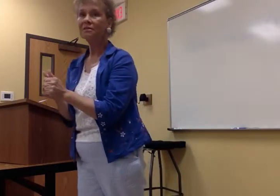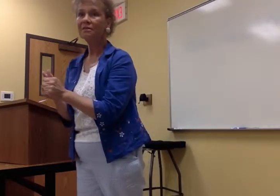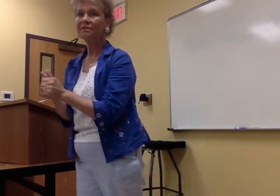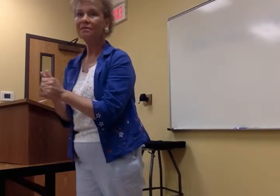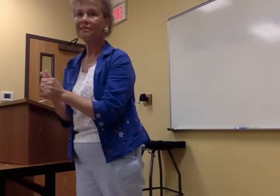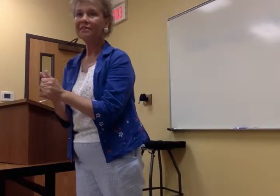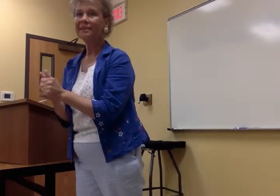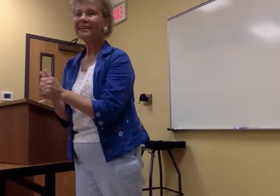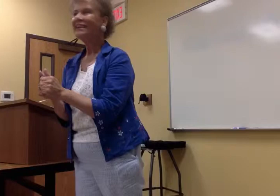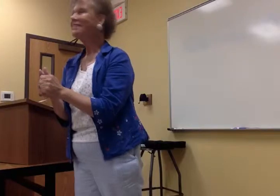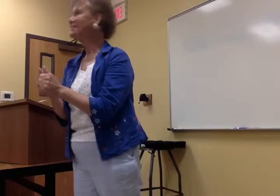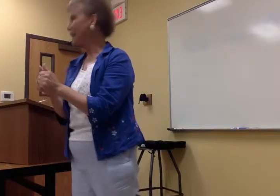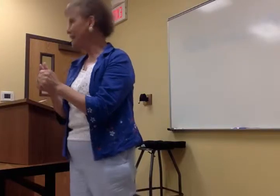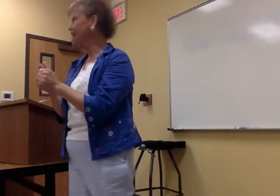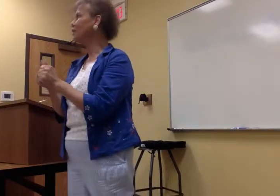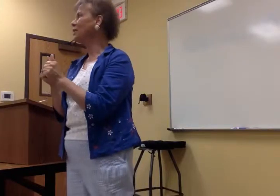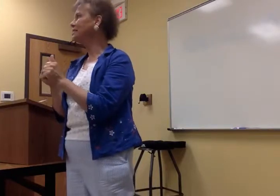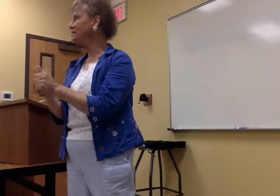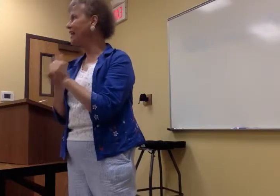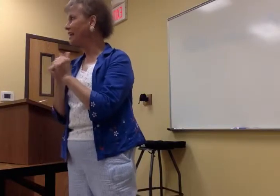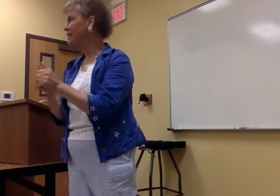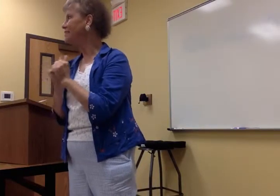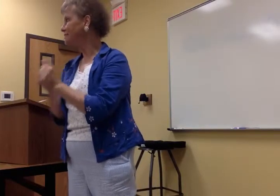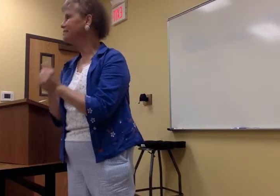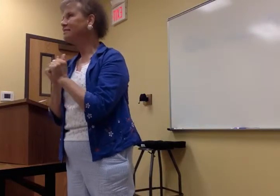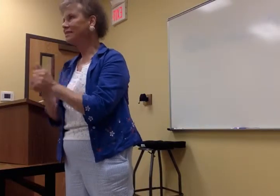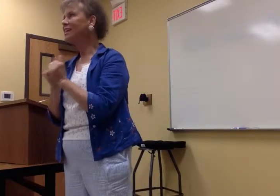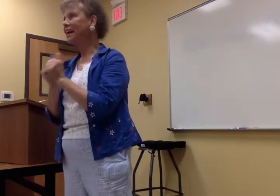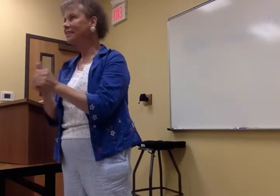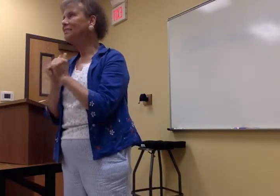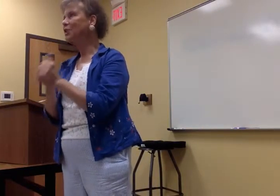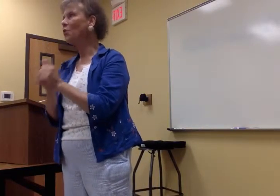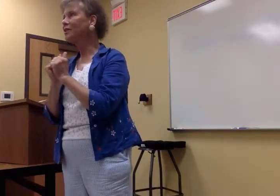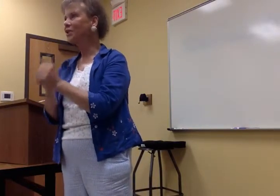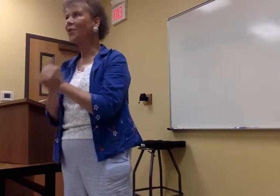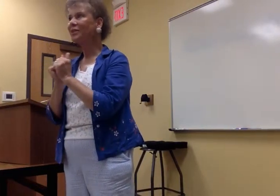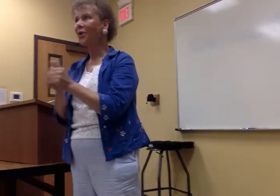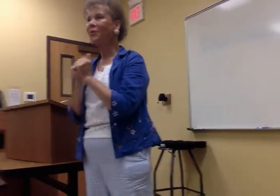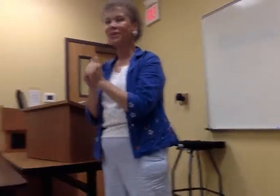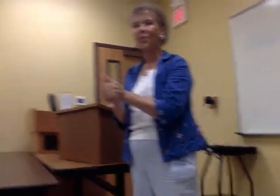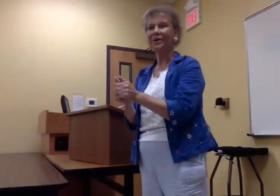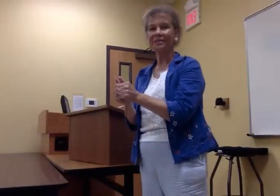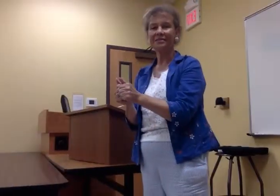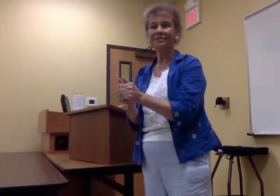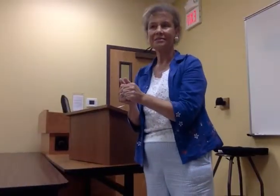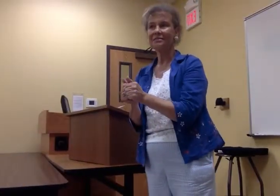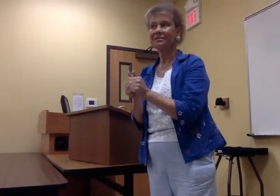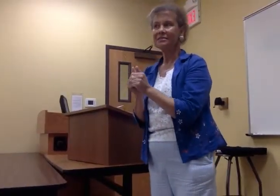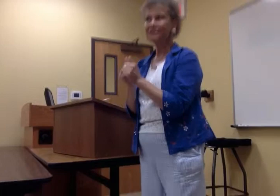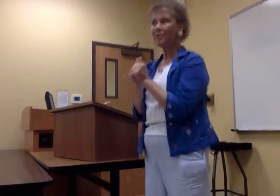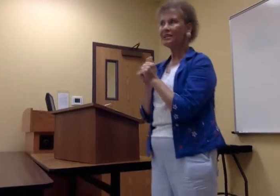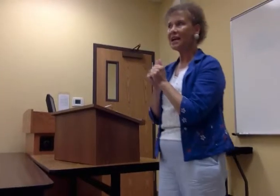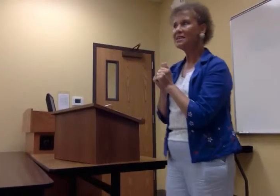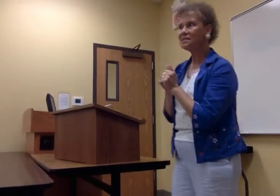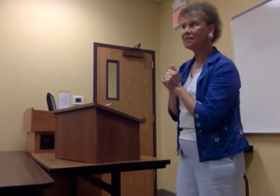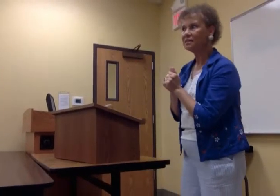Dating, going steady, all right? Go with, go with, go with, go with. Does that make sense? Right? So